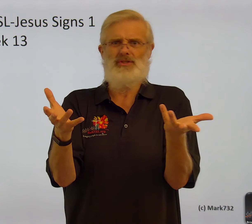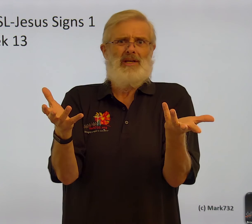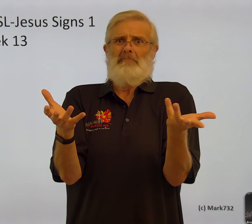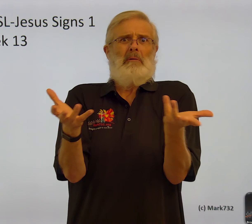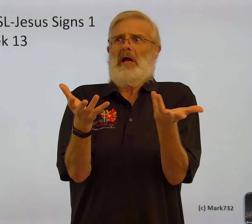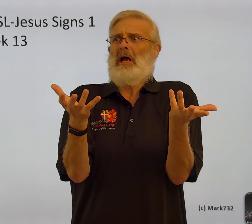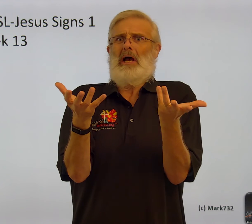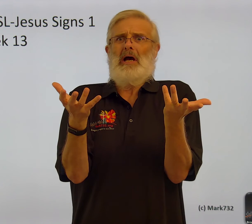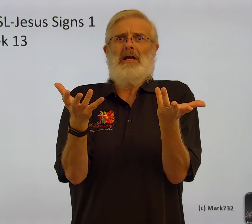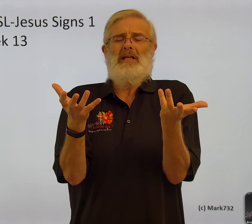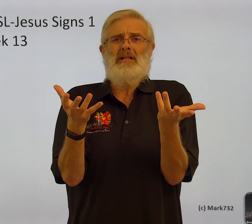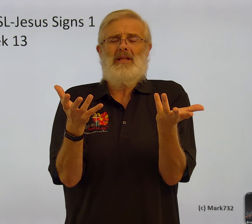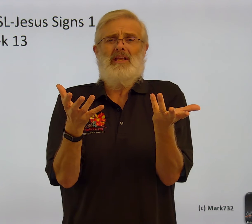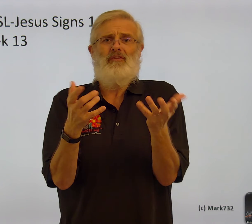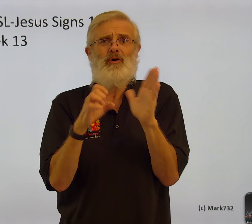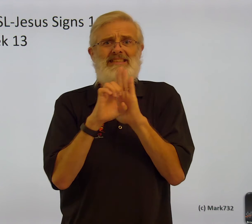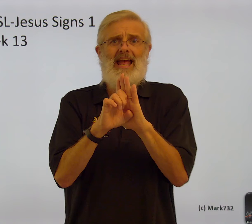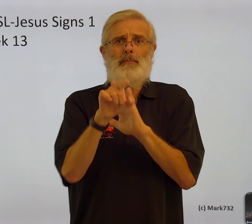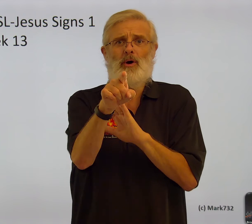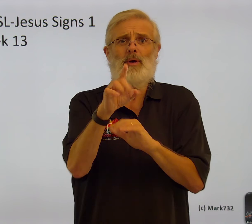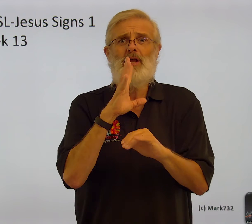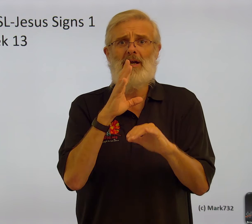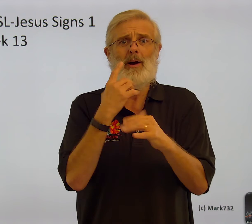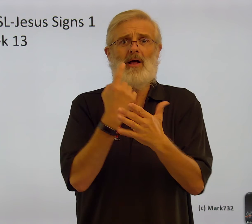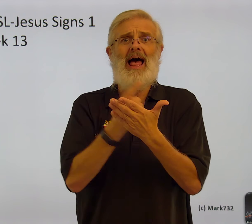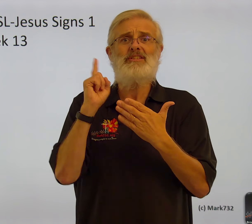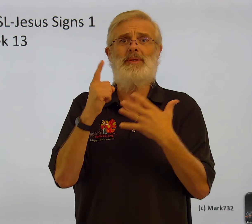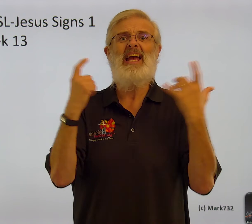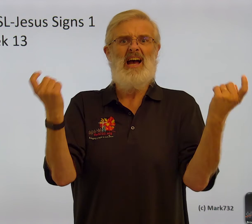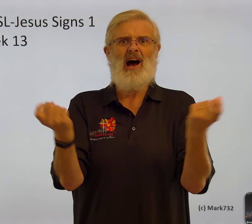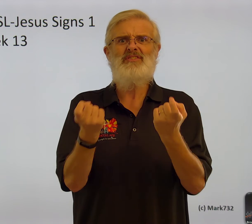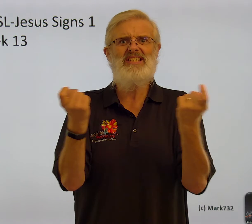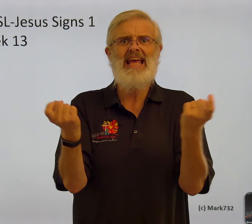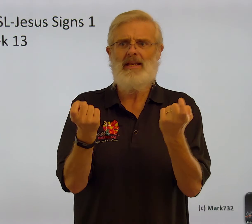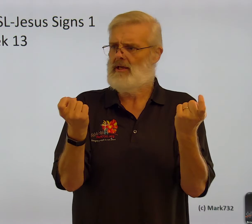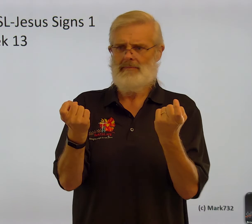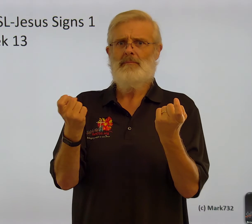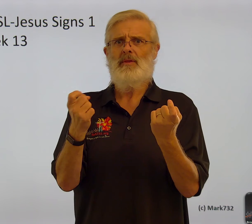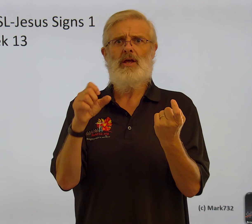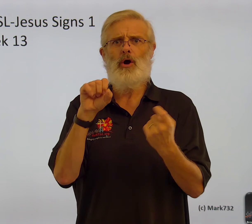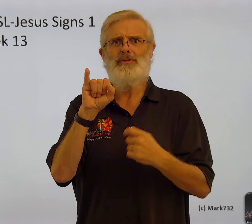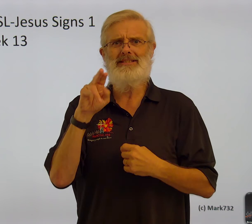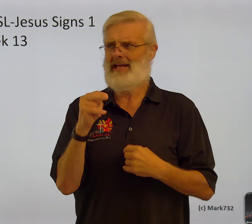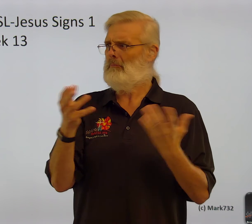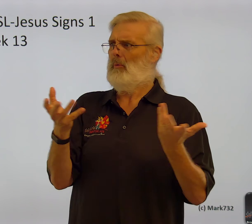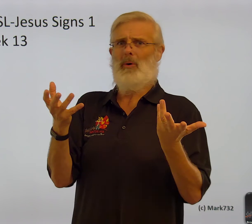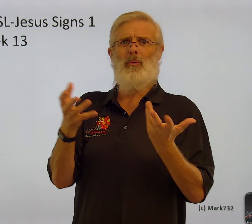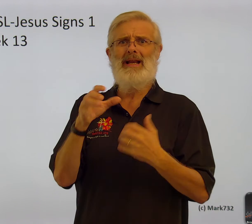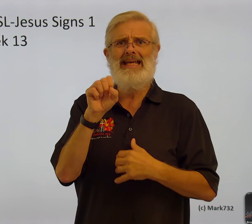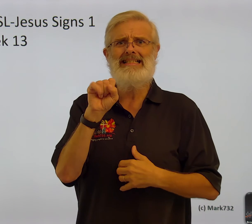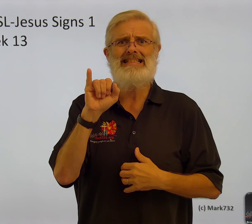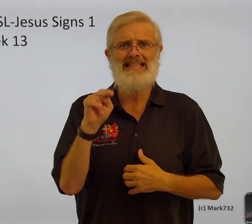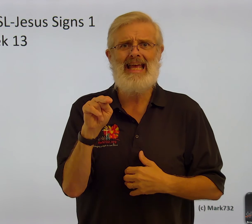you know for example we talked about last week of sin you know sin what is sin